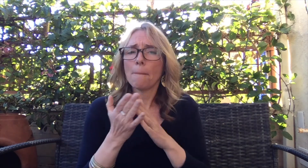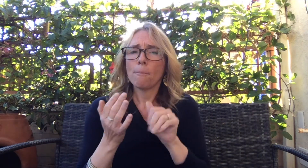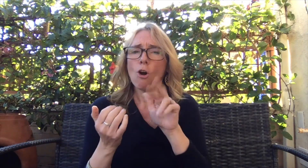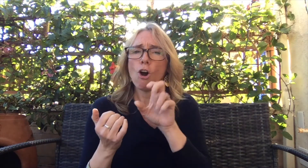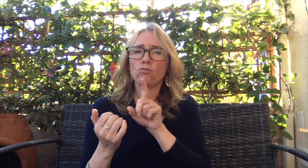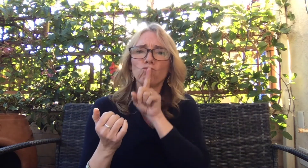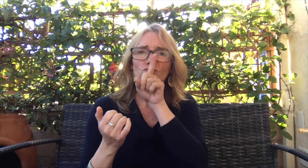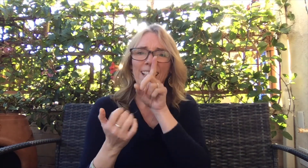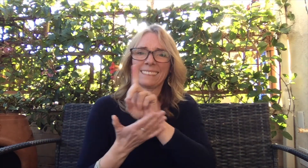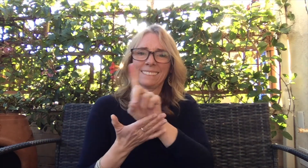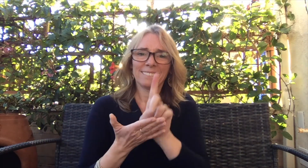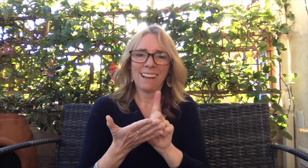captioning available, and that's okay.